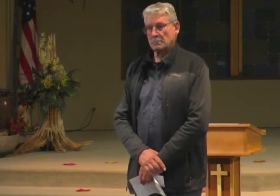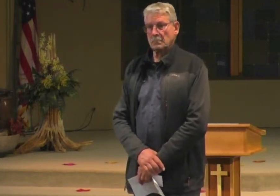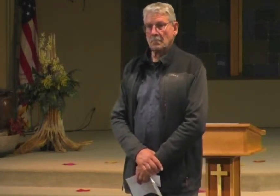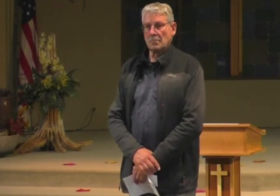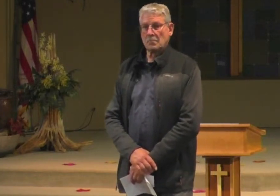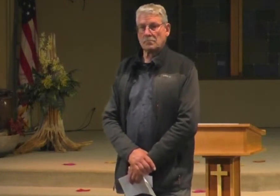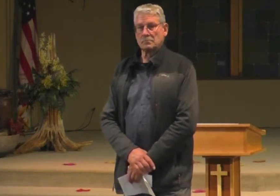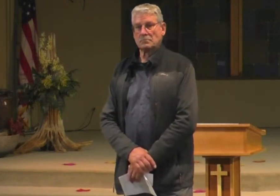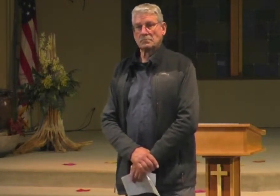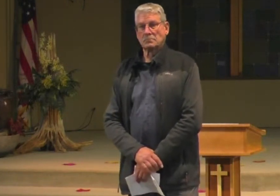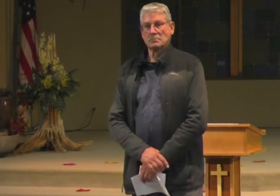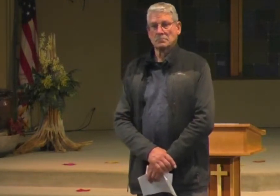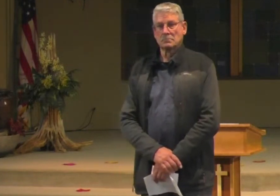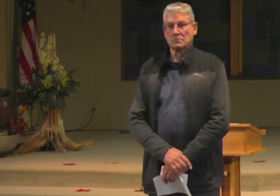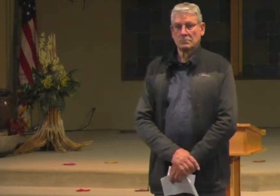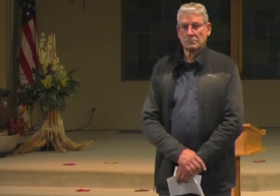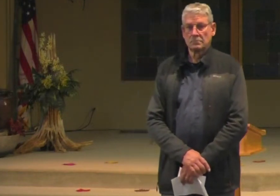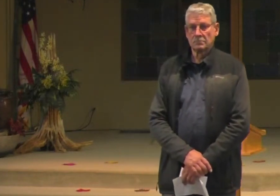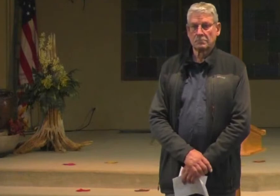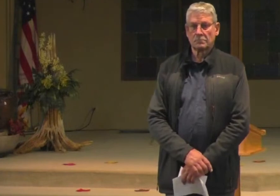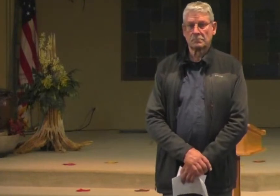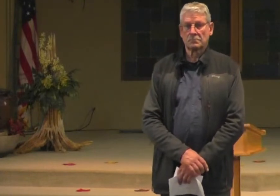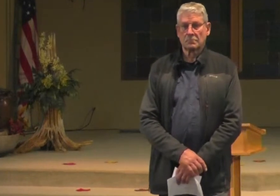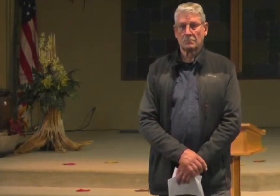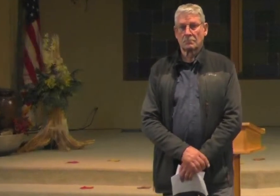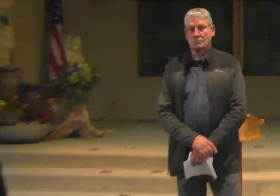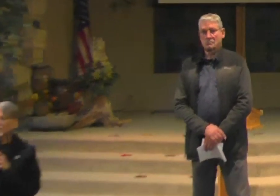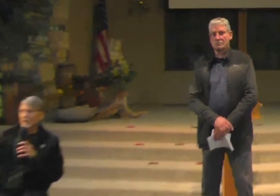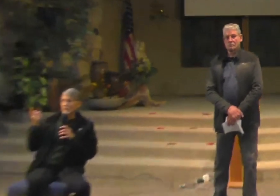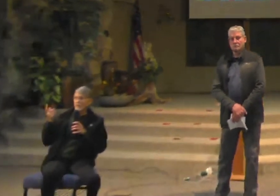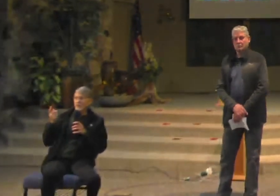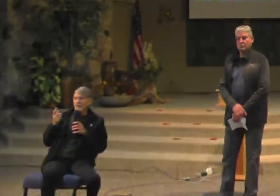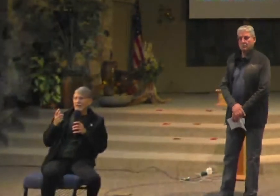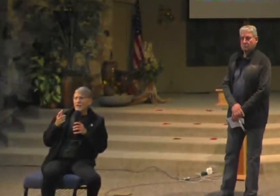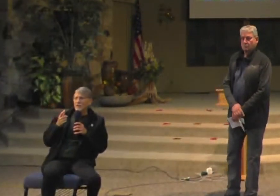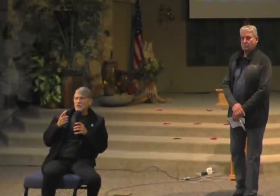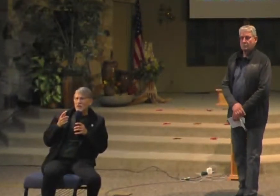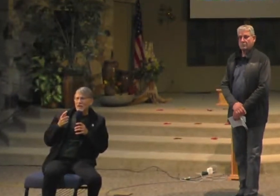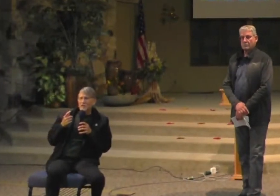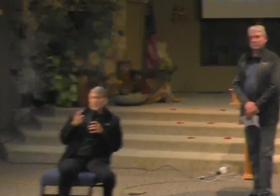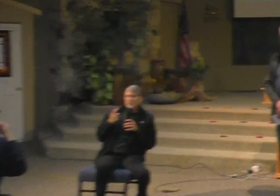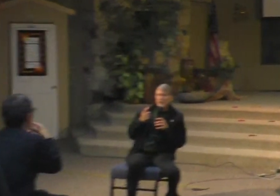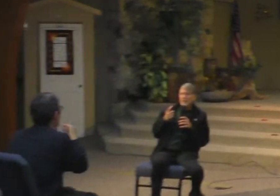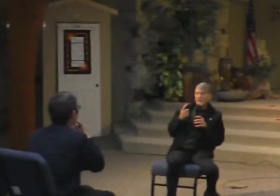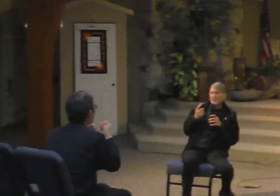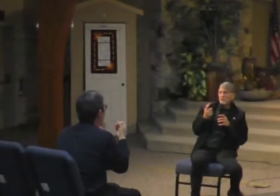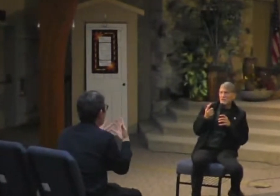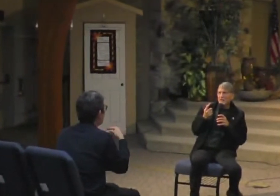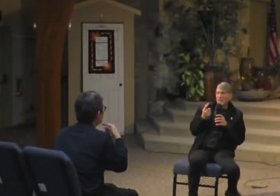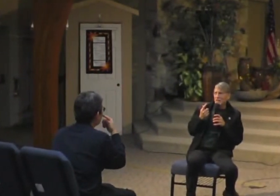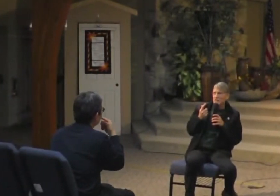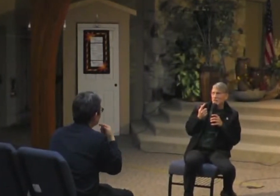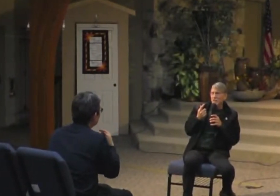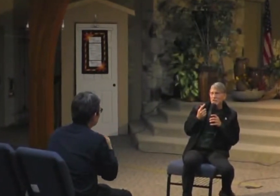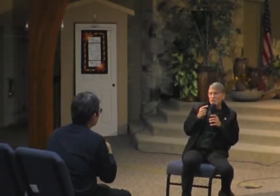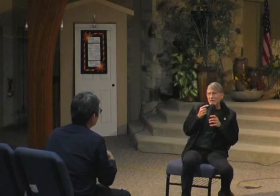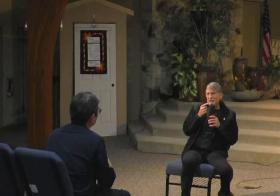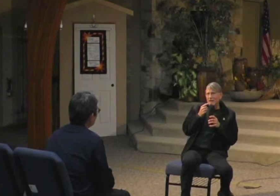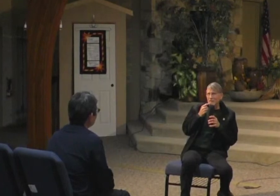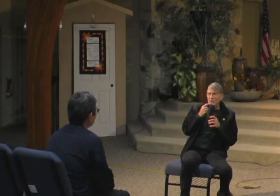My teachers their language was spoken language, and I would try to find, they didn't know sign language, so I would try to kind of read their